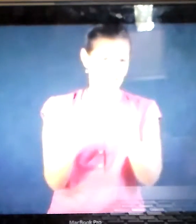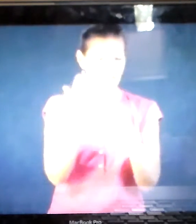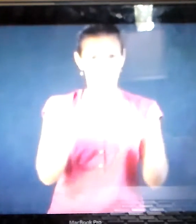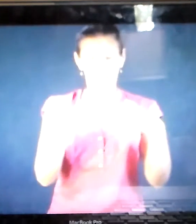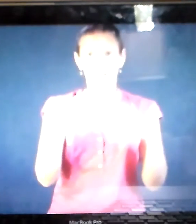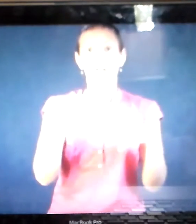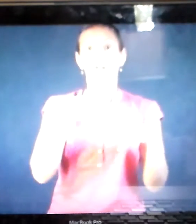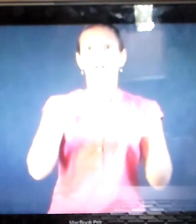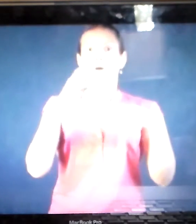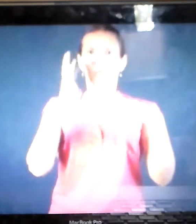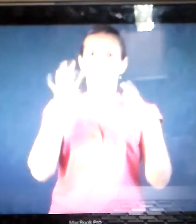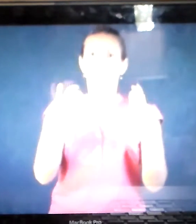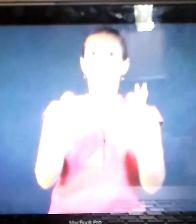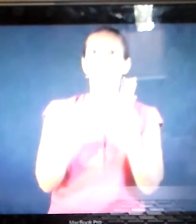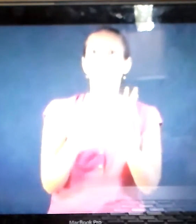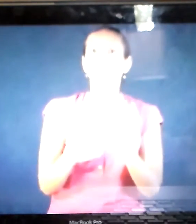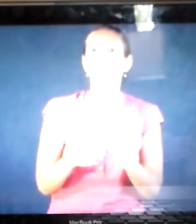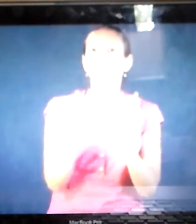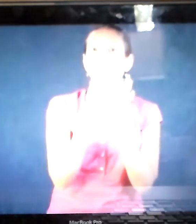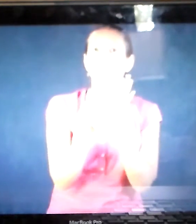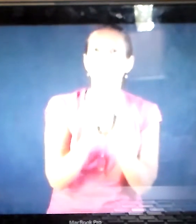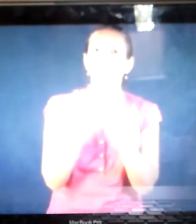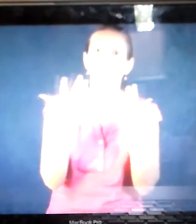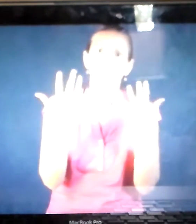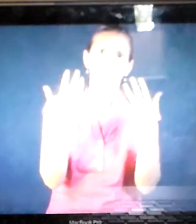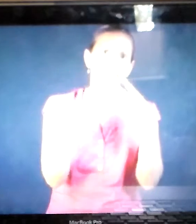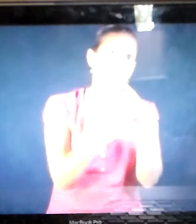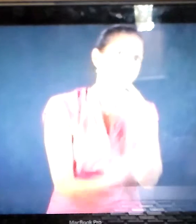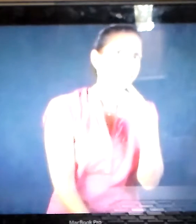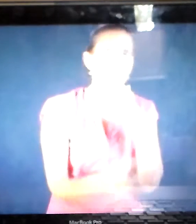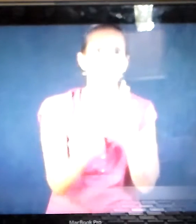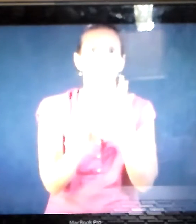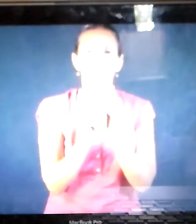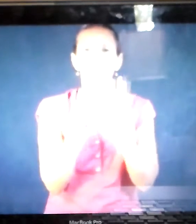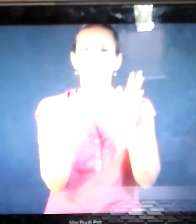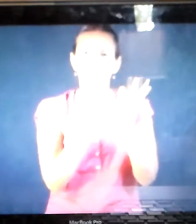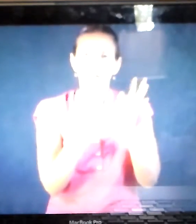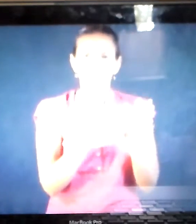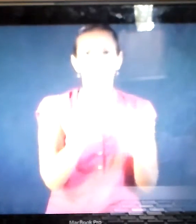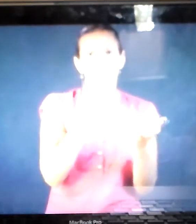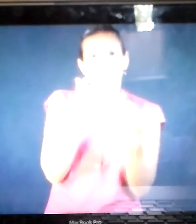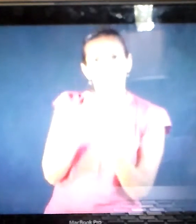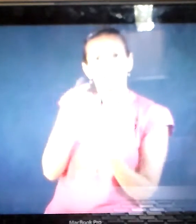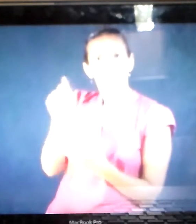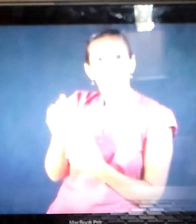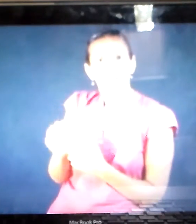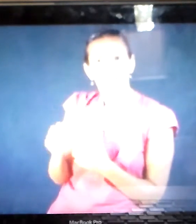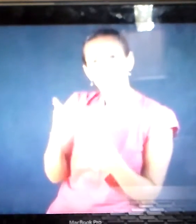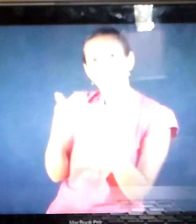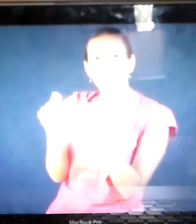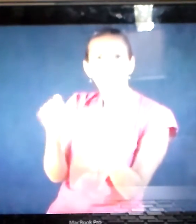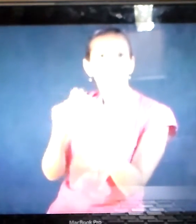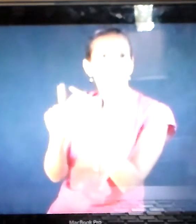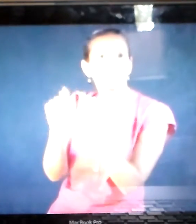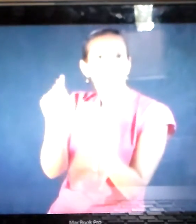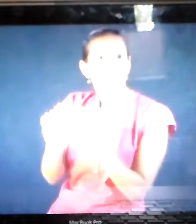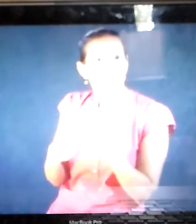other. And so all of these different examples and videos that I had matched